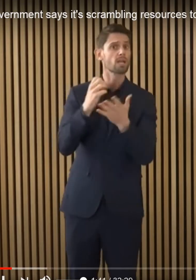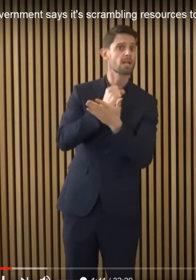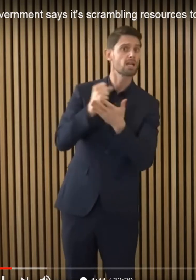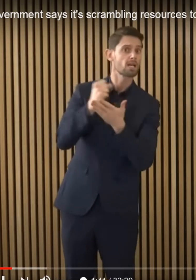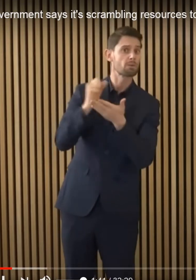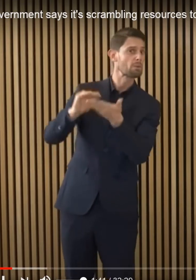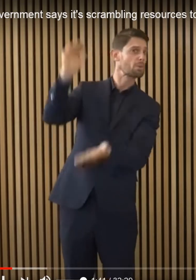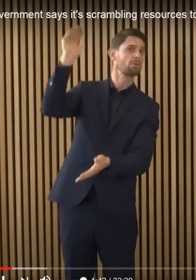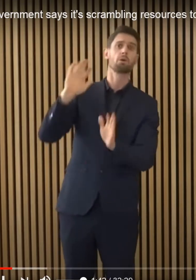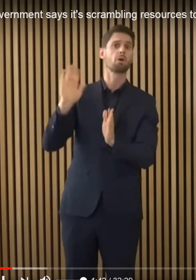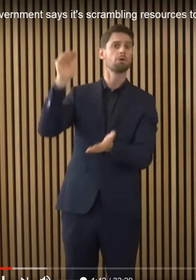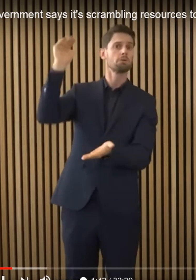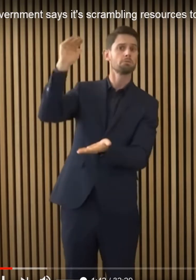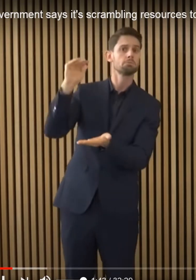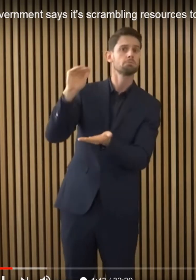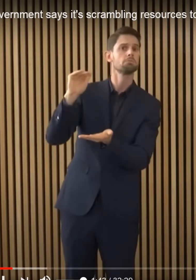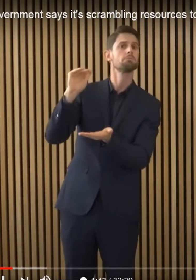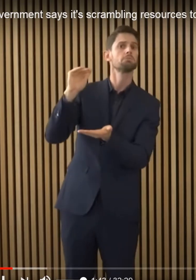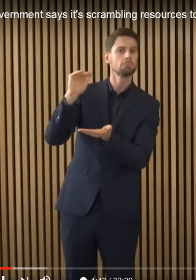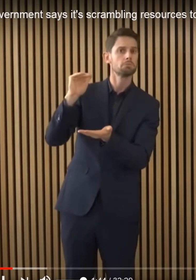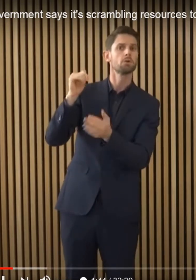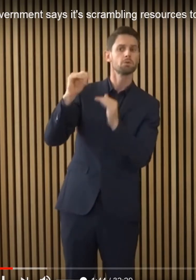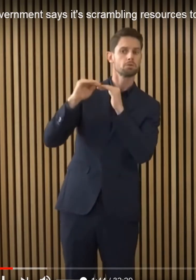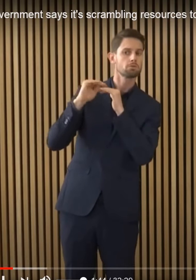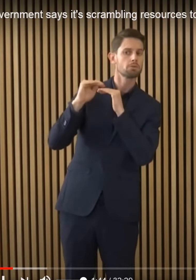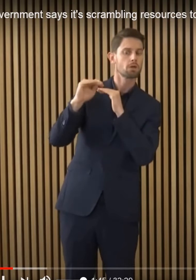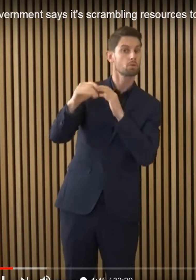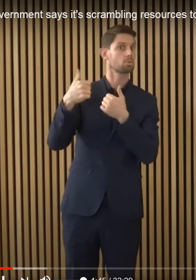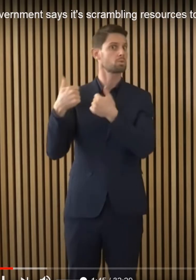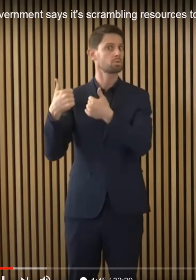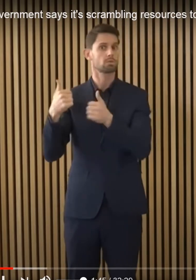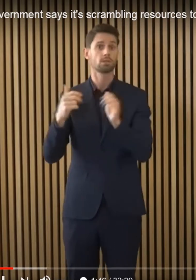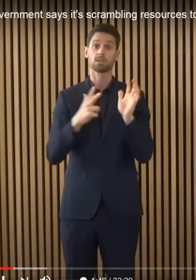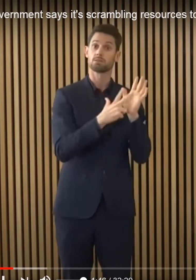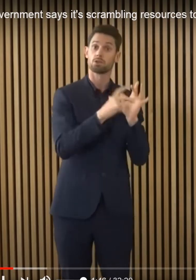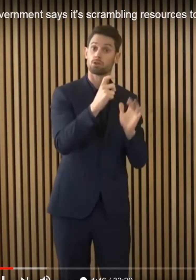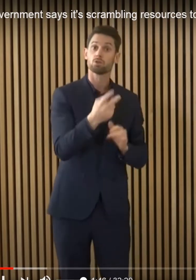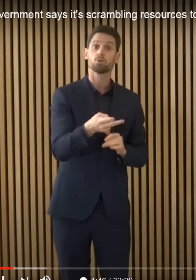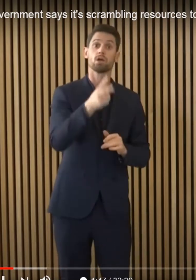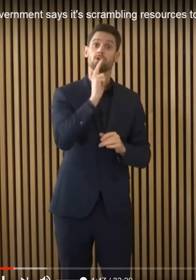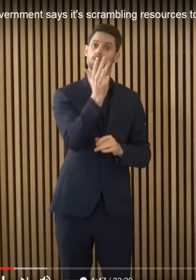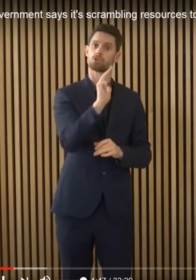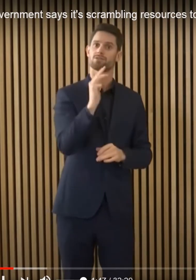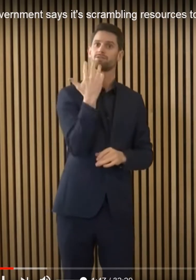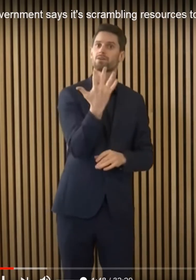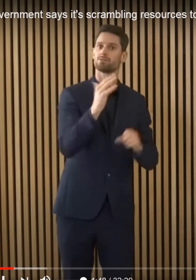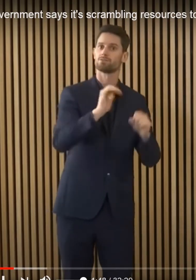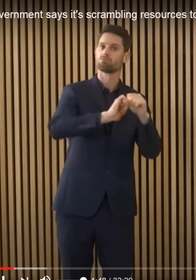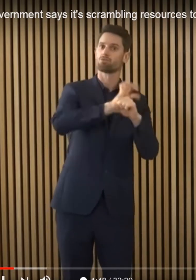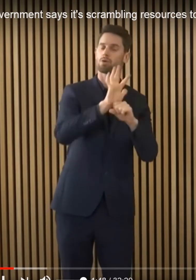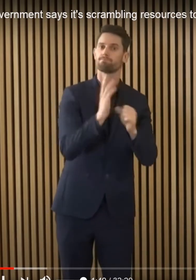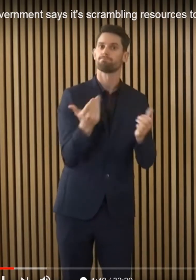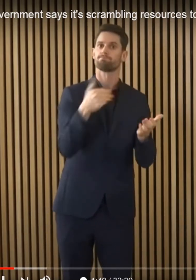case numbers that are being tracked and traced every day. Victoria, 295 cases and very,